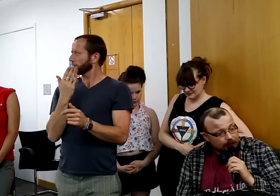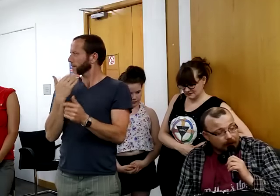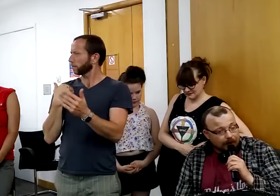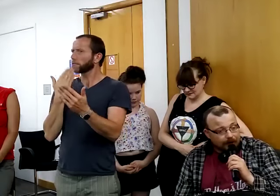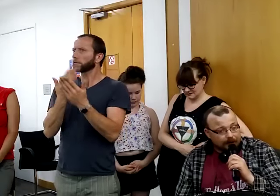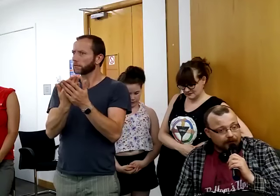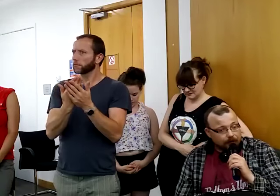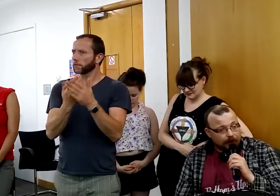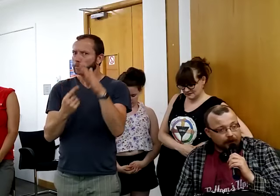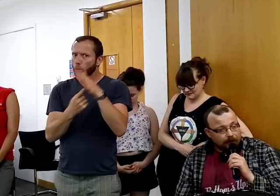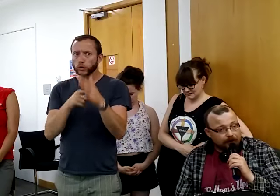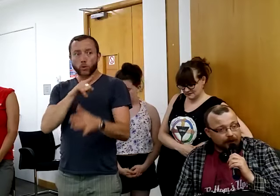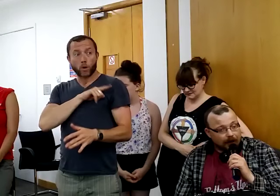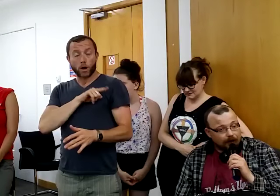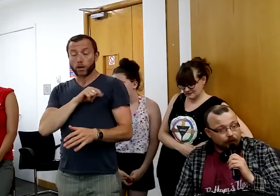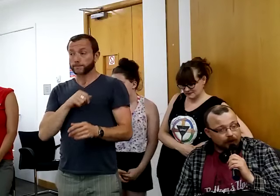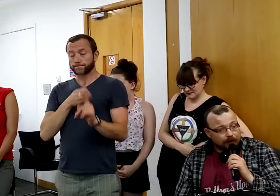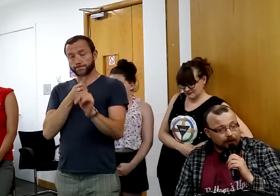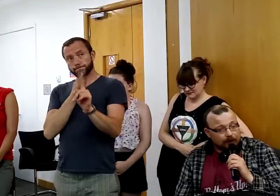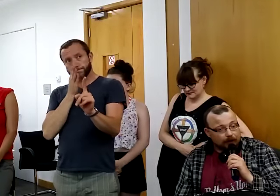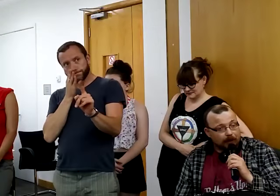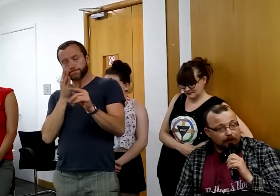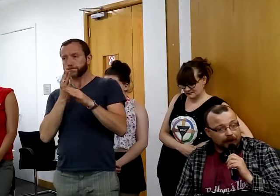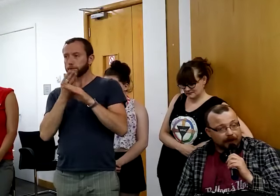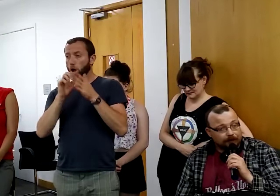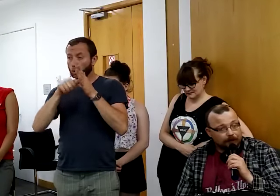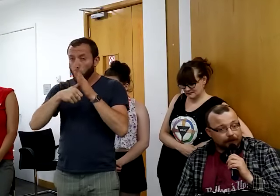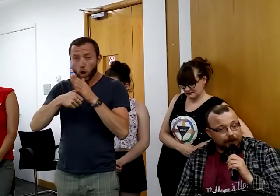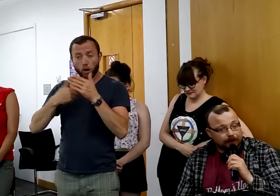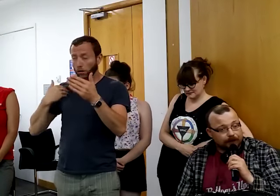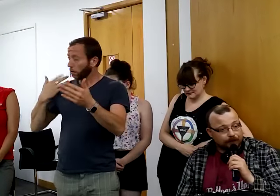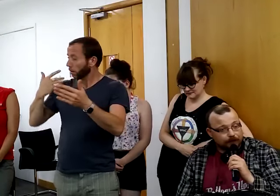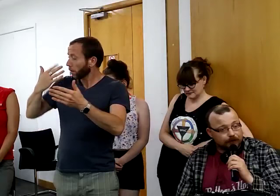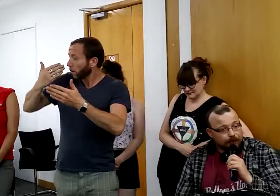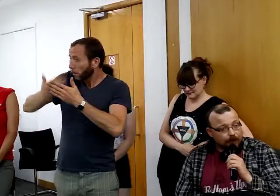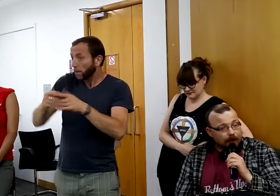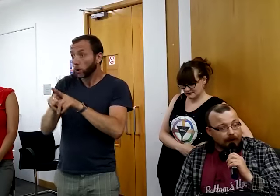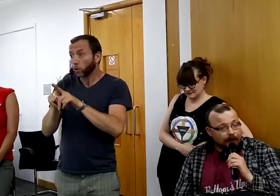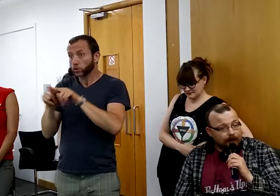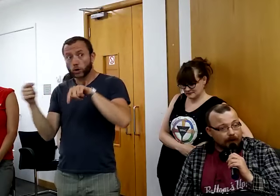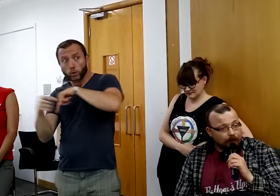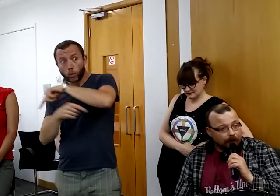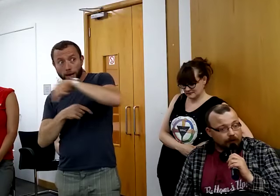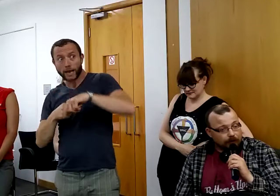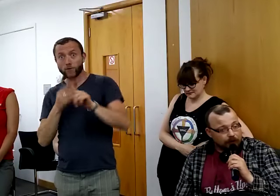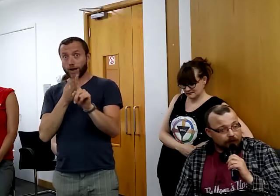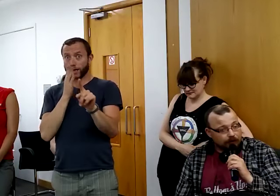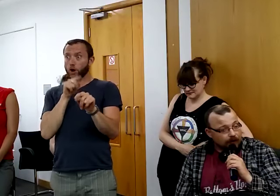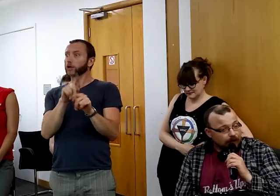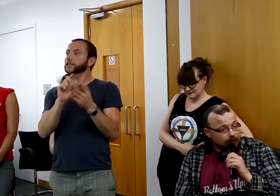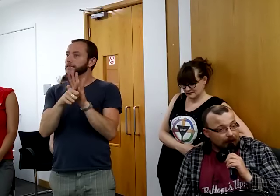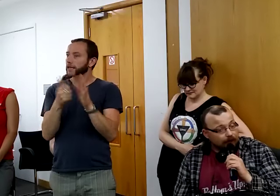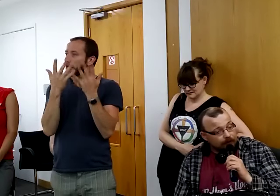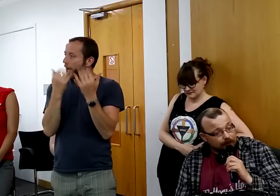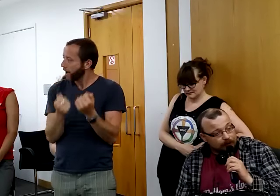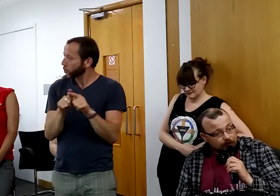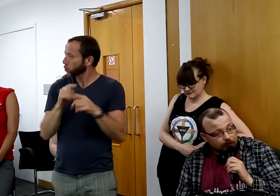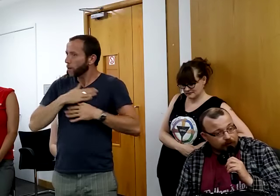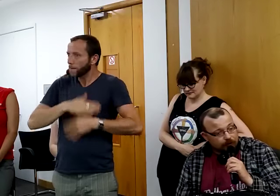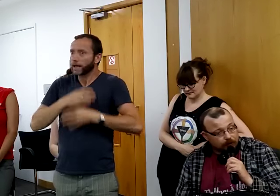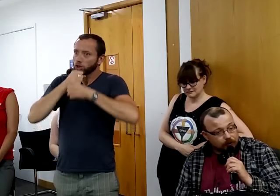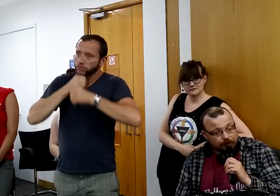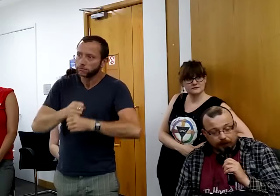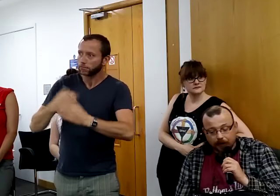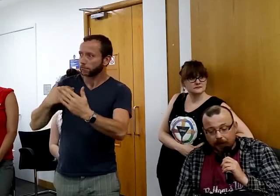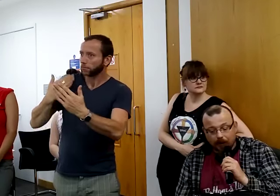months. And I think that's to recognise the hard work that's been done by many of the people in this room and right across towns and